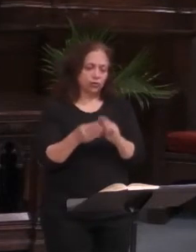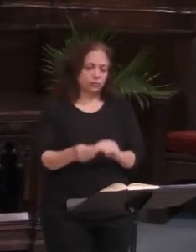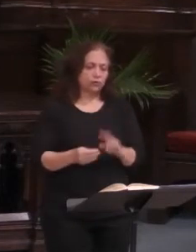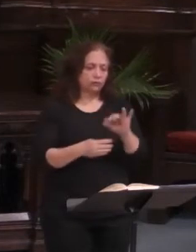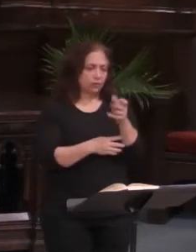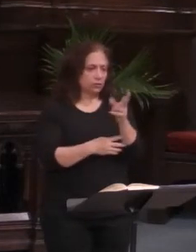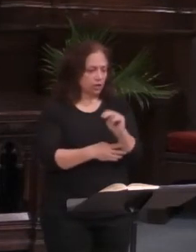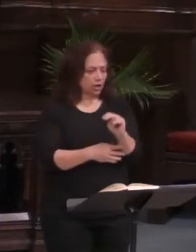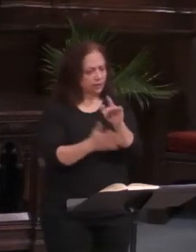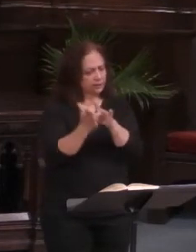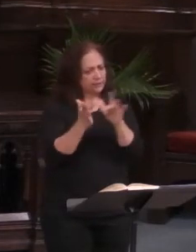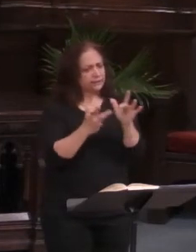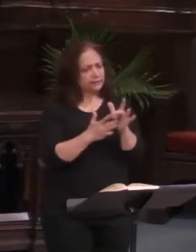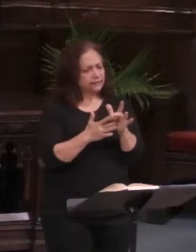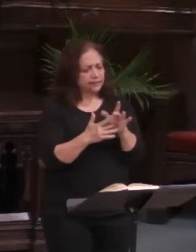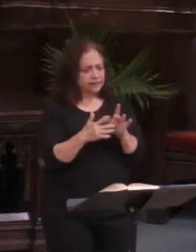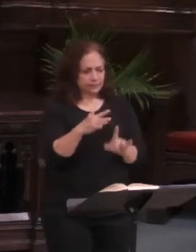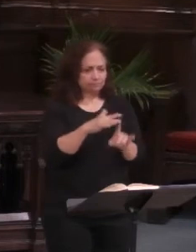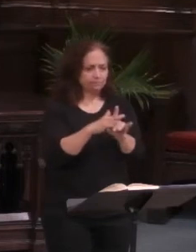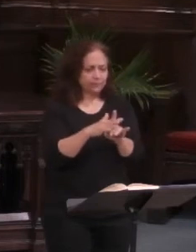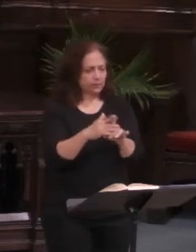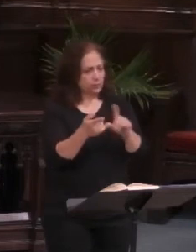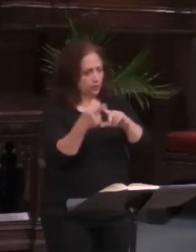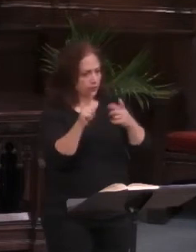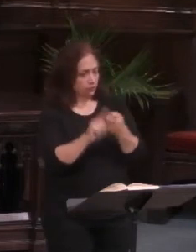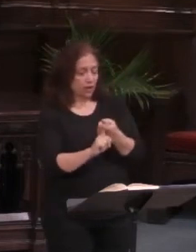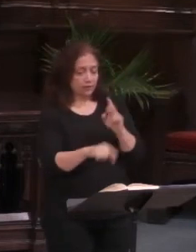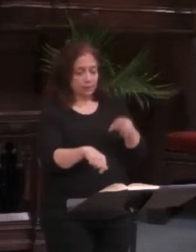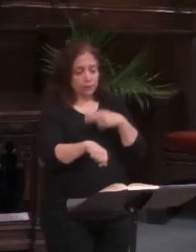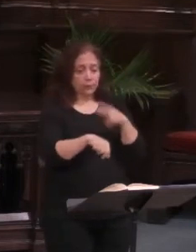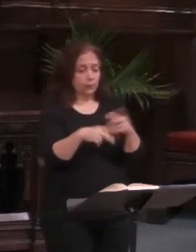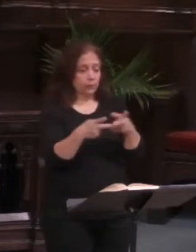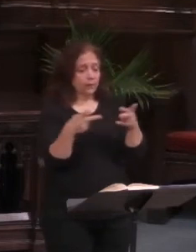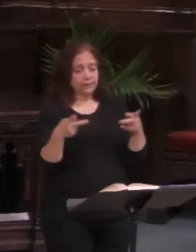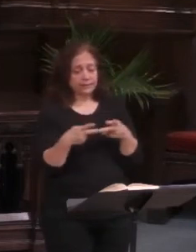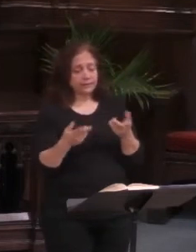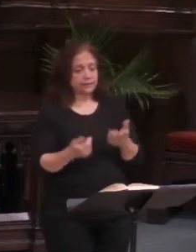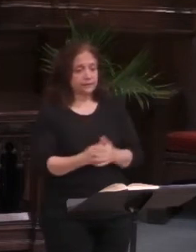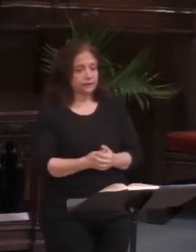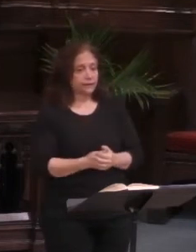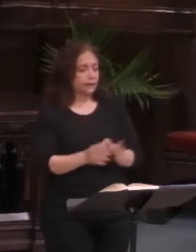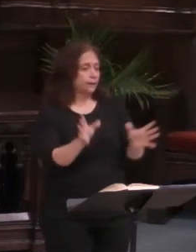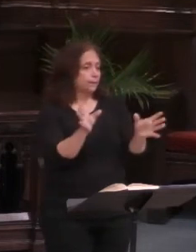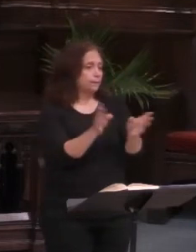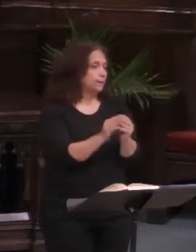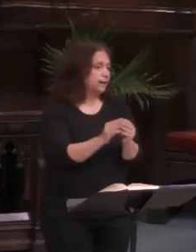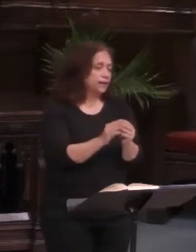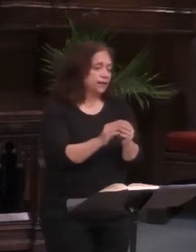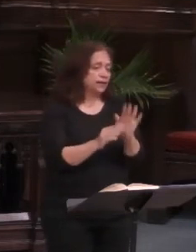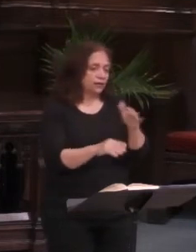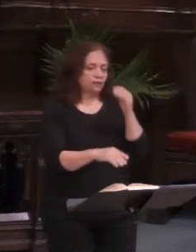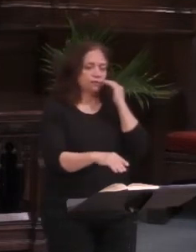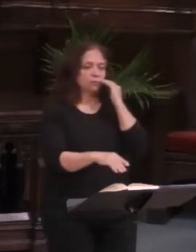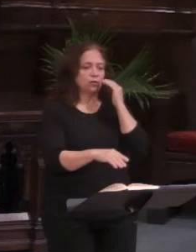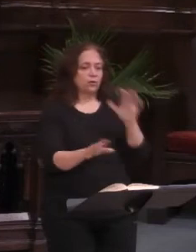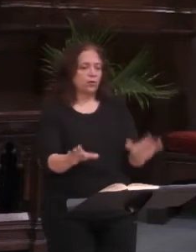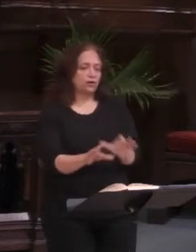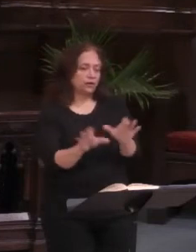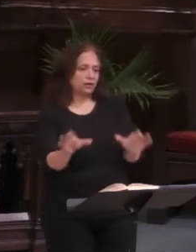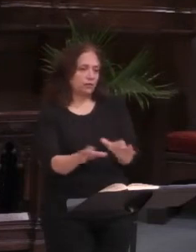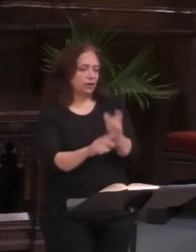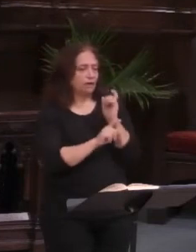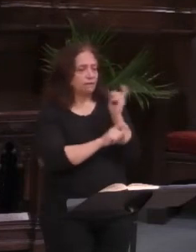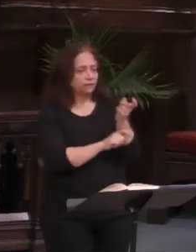morning, Jesus comes to his friends in very ordinary places, meeting them in their familiar activity